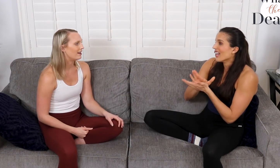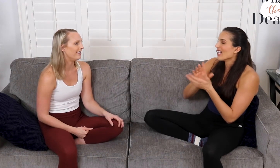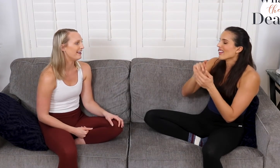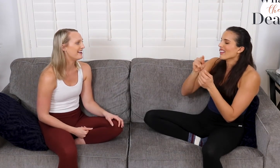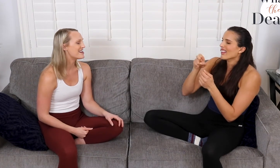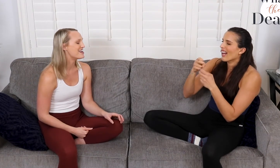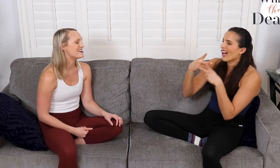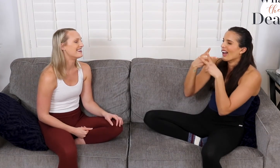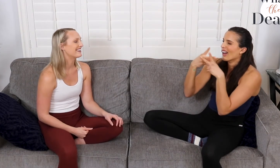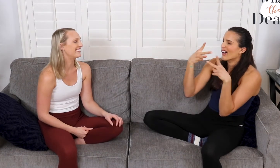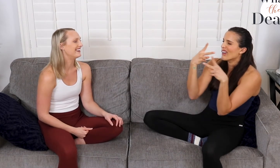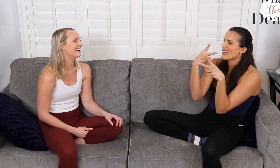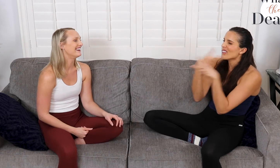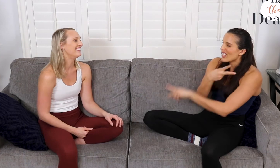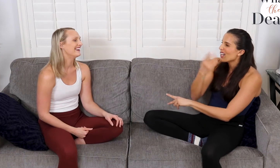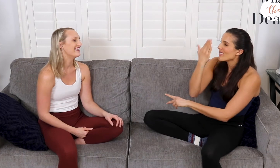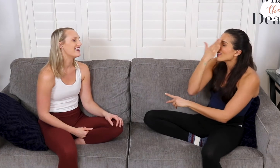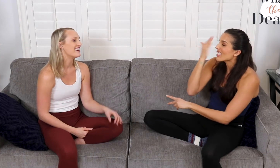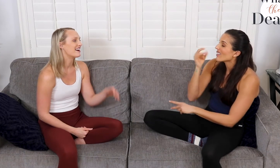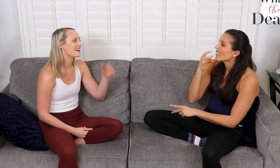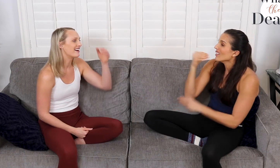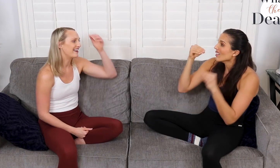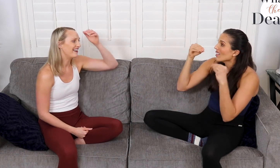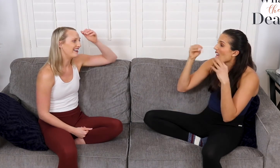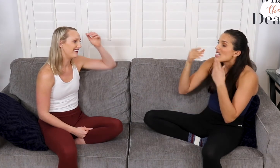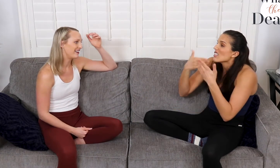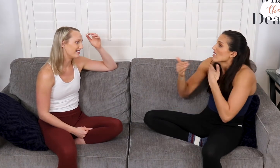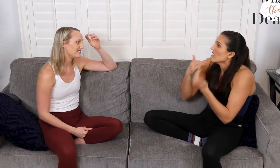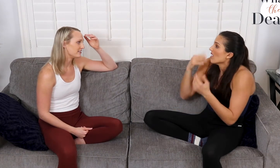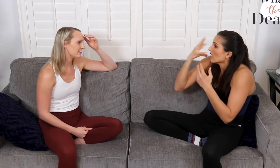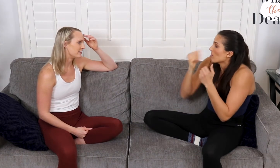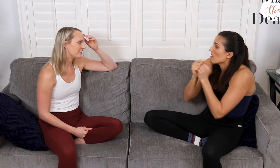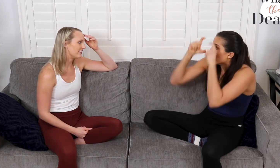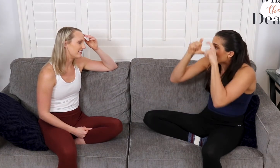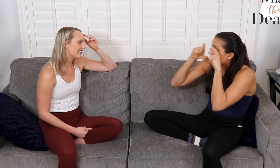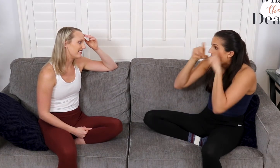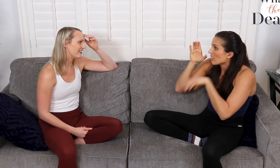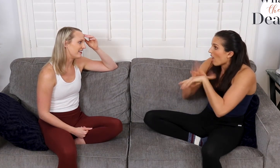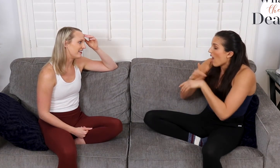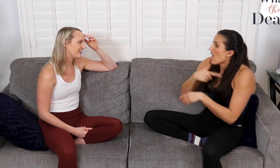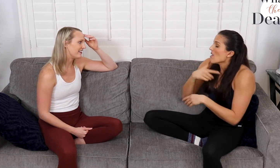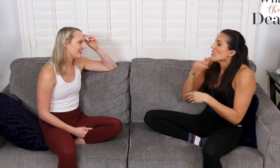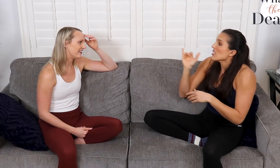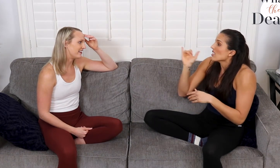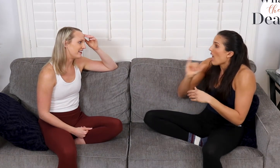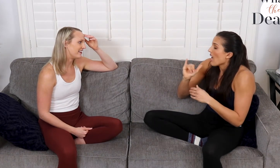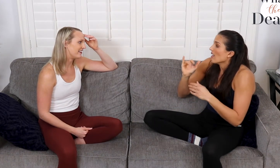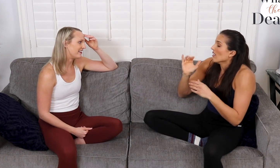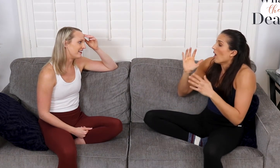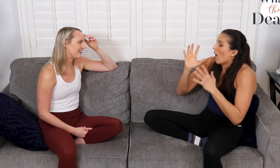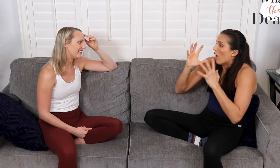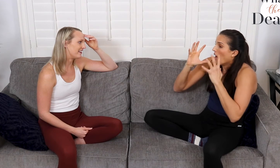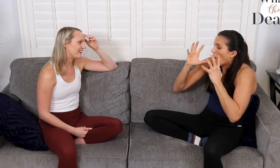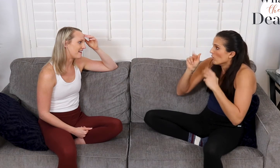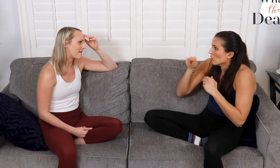doorbells? Well, for me, growing up in a hearing family, I relied on my parents for the doorbells. I could sometimes hear it, sometimes not.